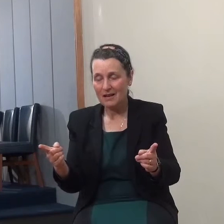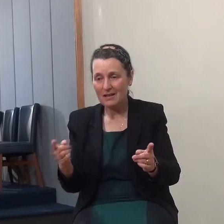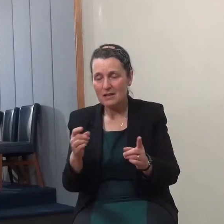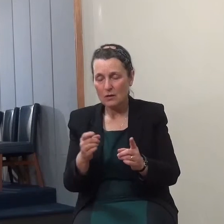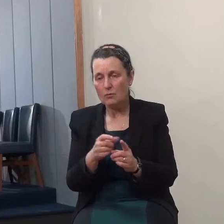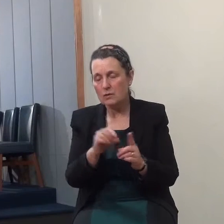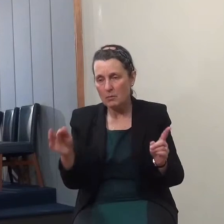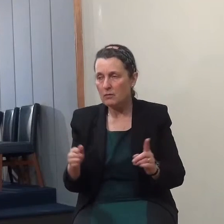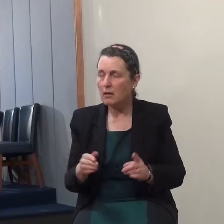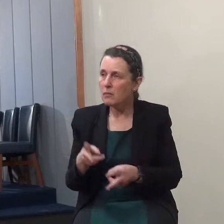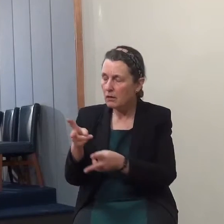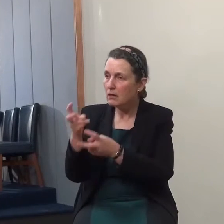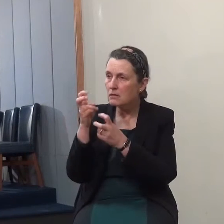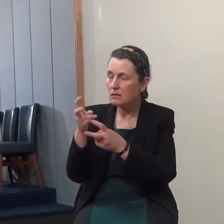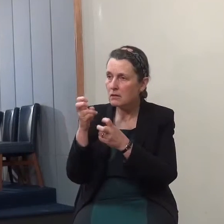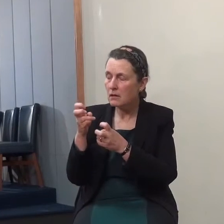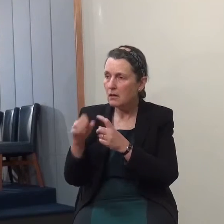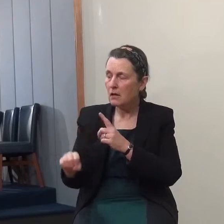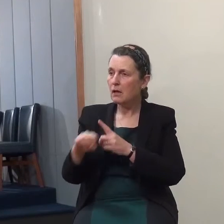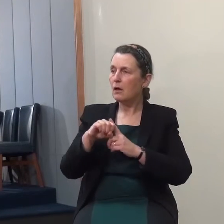them, you're not going to be